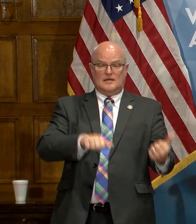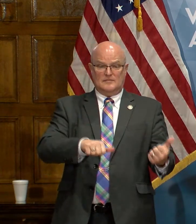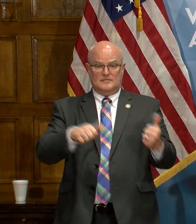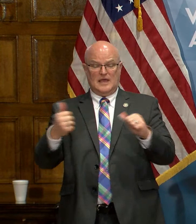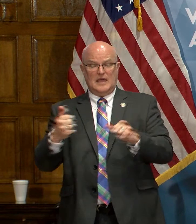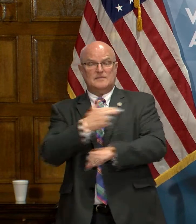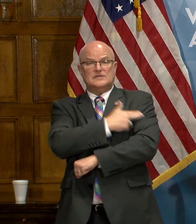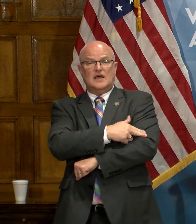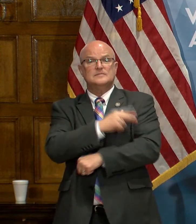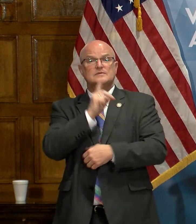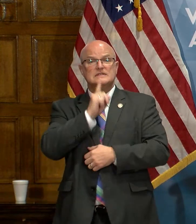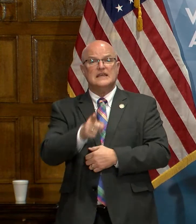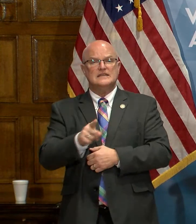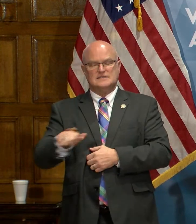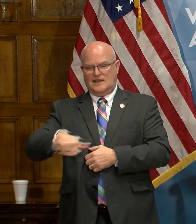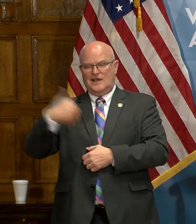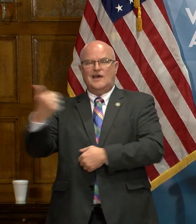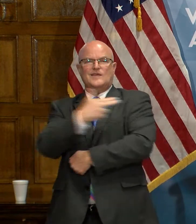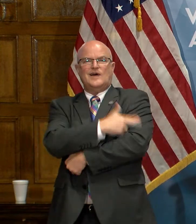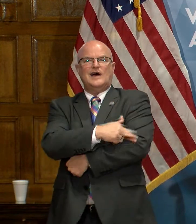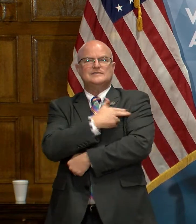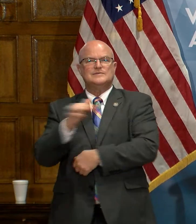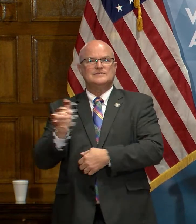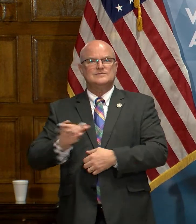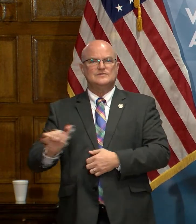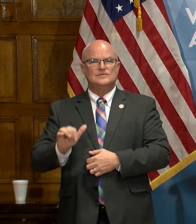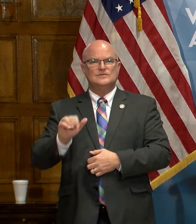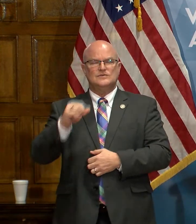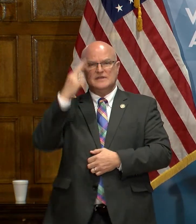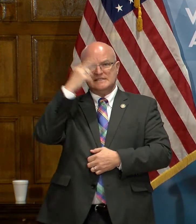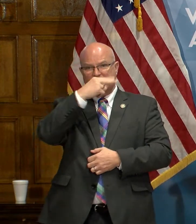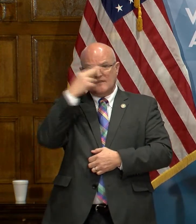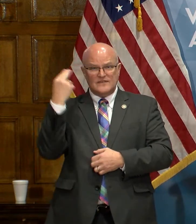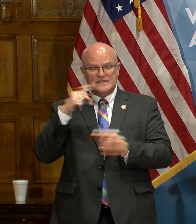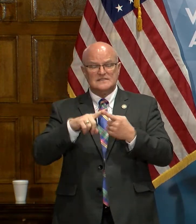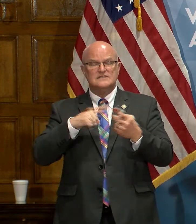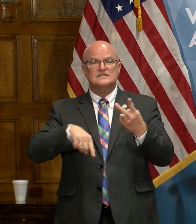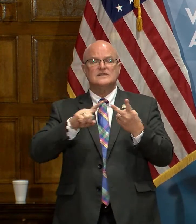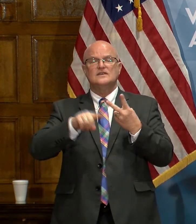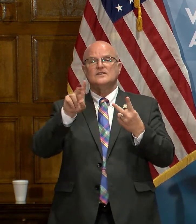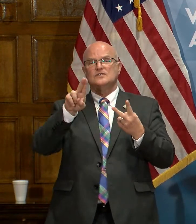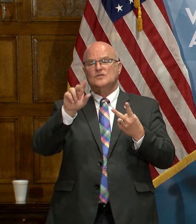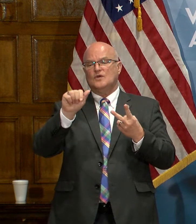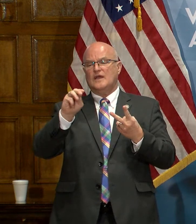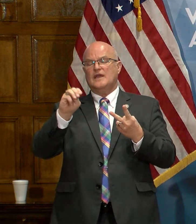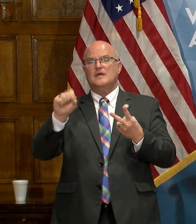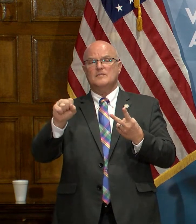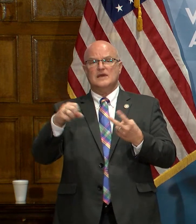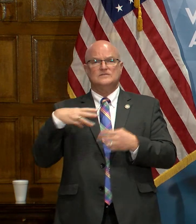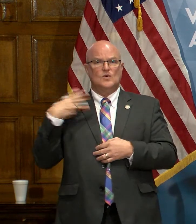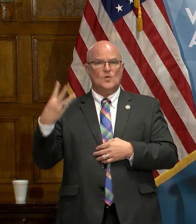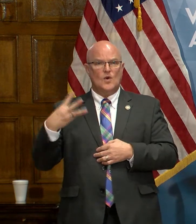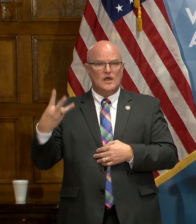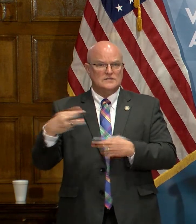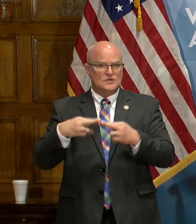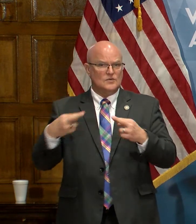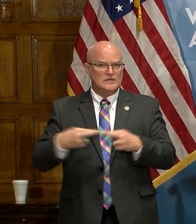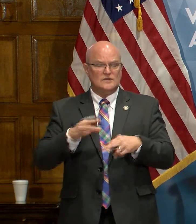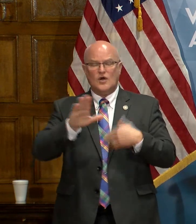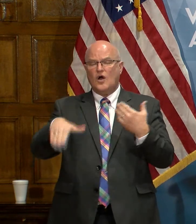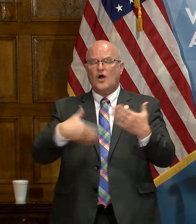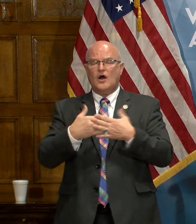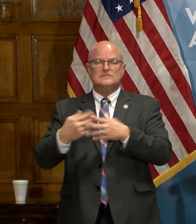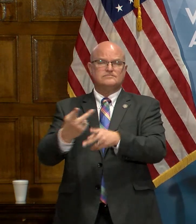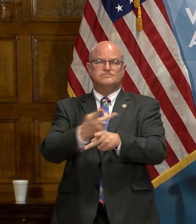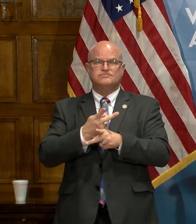healthcare providers that are coming together. St. Vincent's UMS, the Heart Hospital, Washington Regional, all working together to coordinate